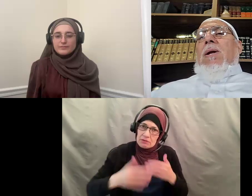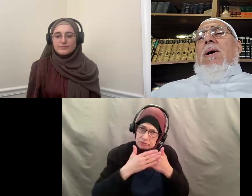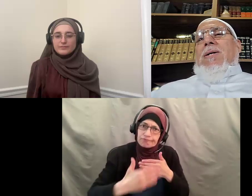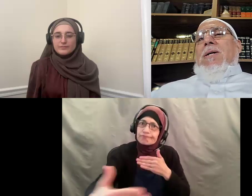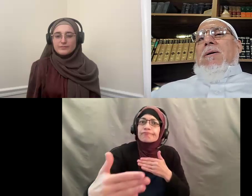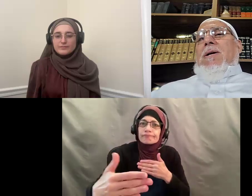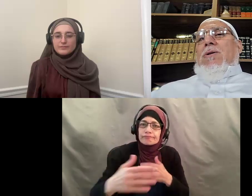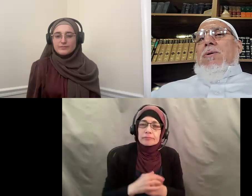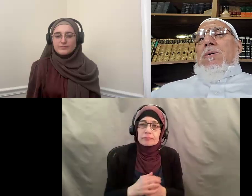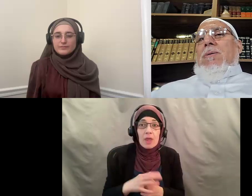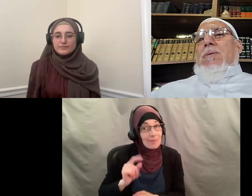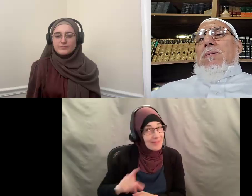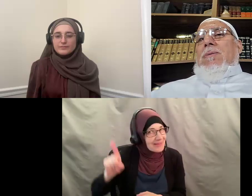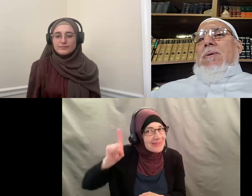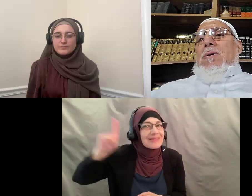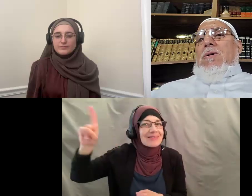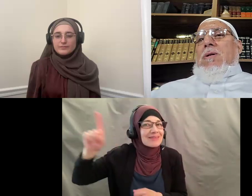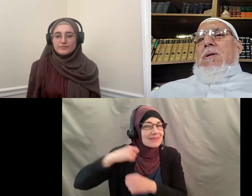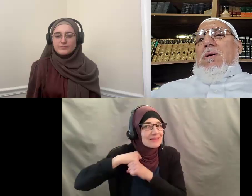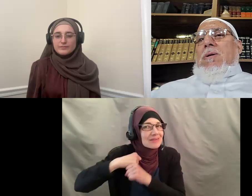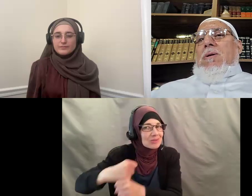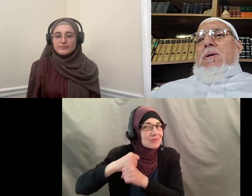But Allah is the creator.